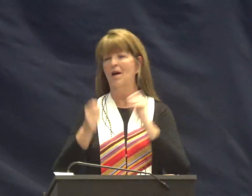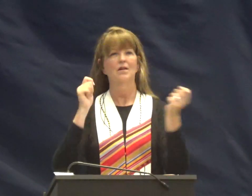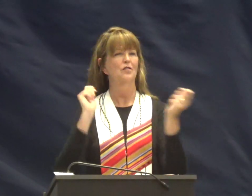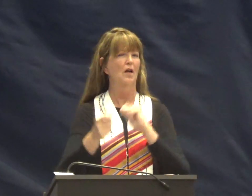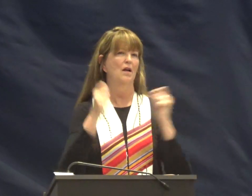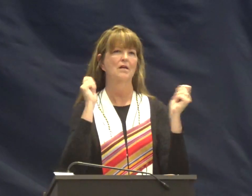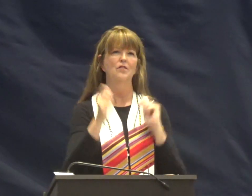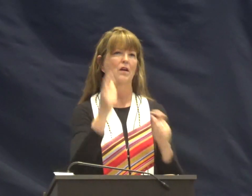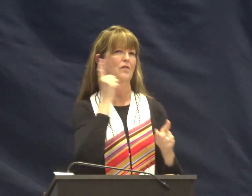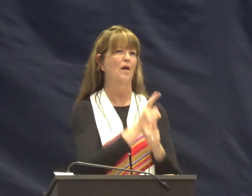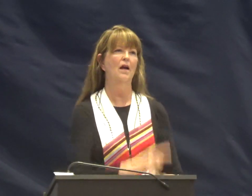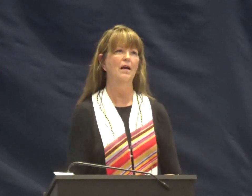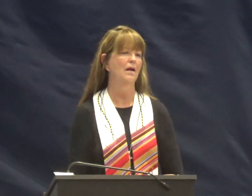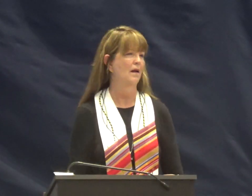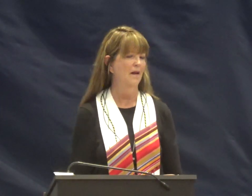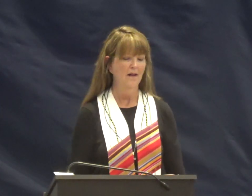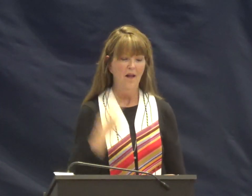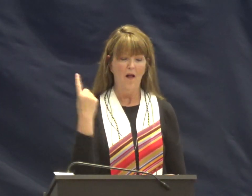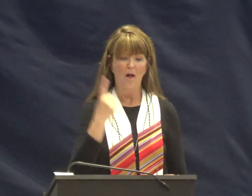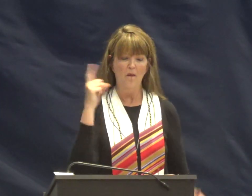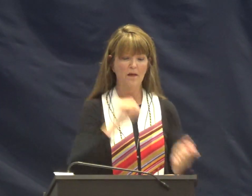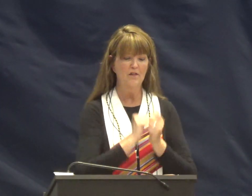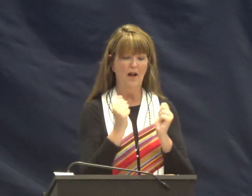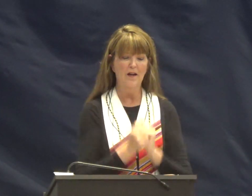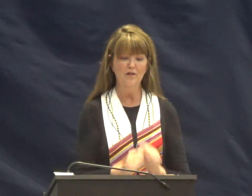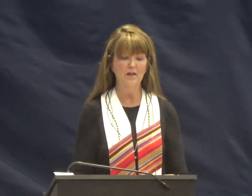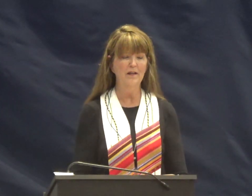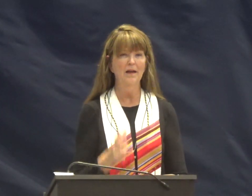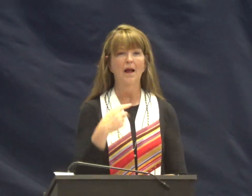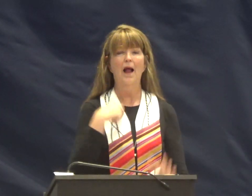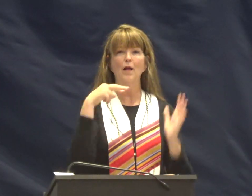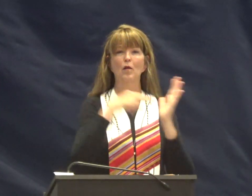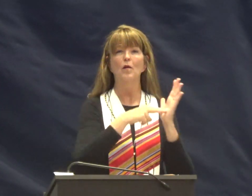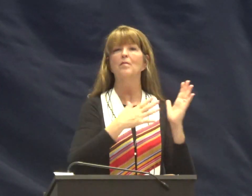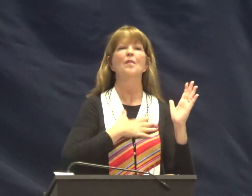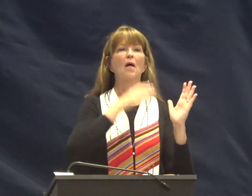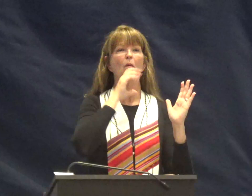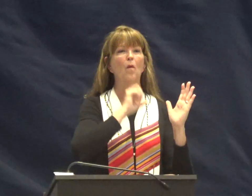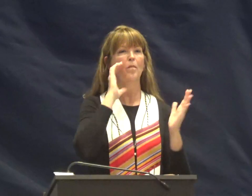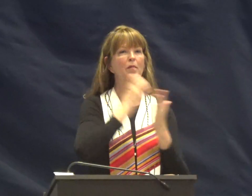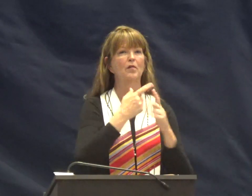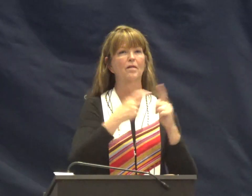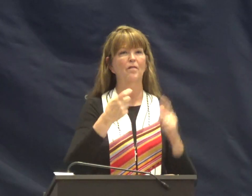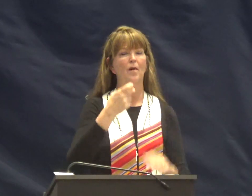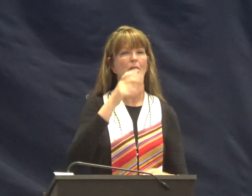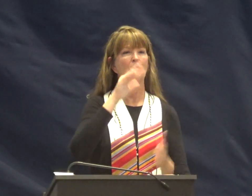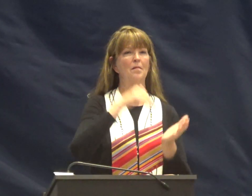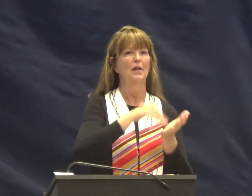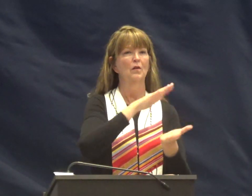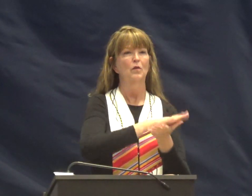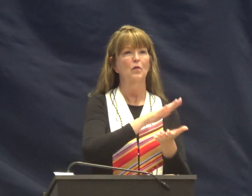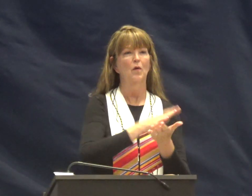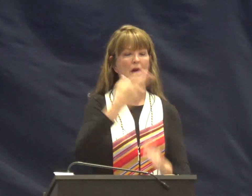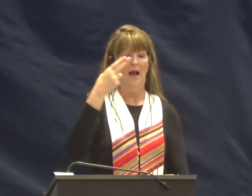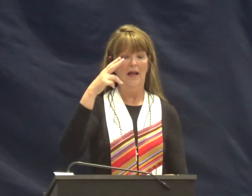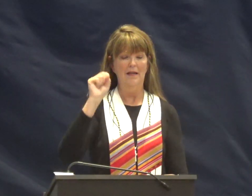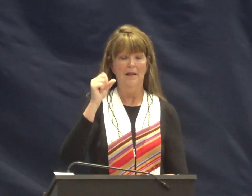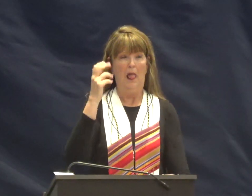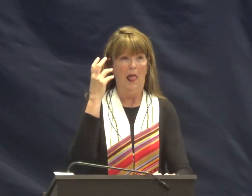Y'all know that clothing styles change all the time, right? When I look at old pictures of me from middle school